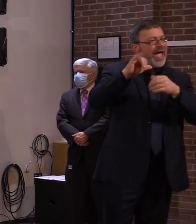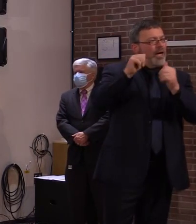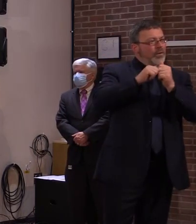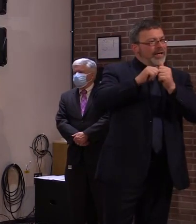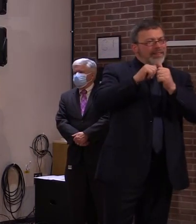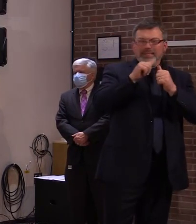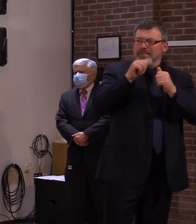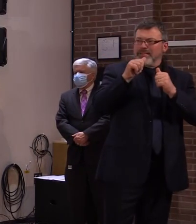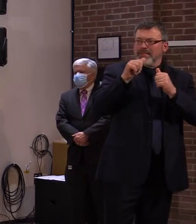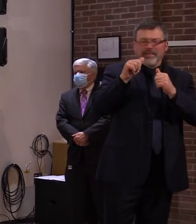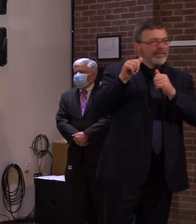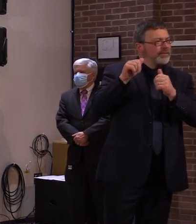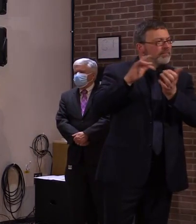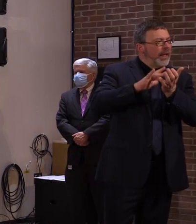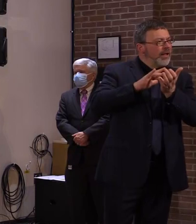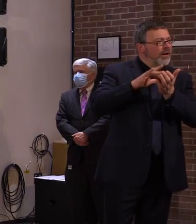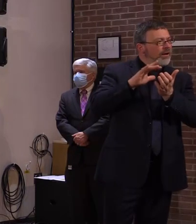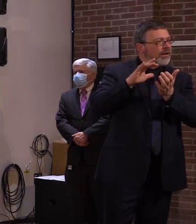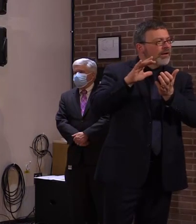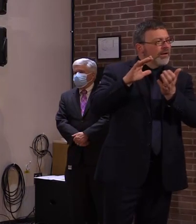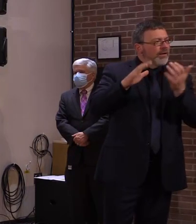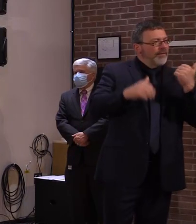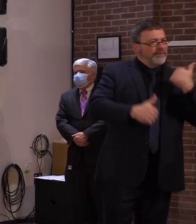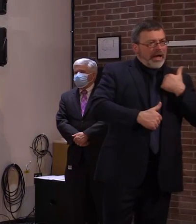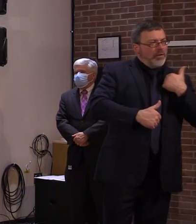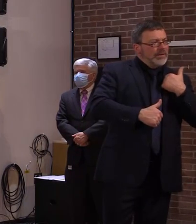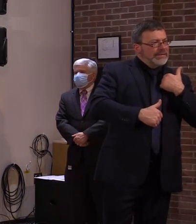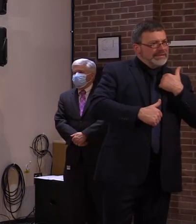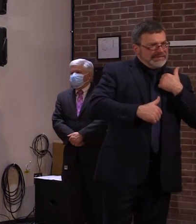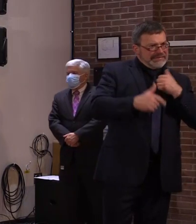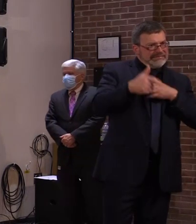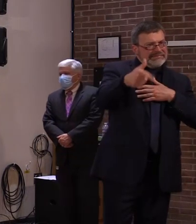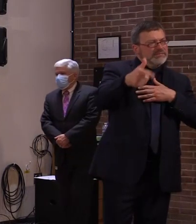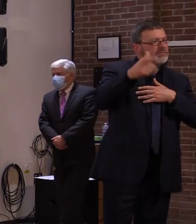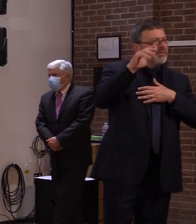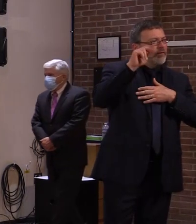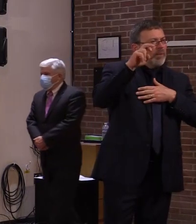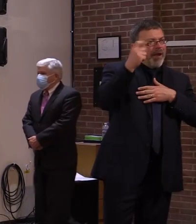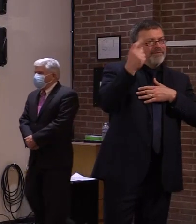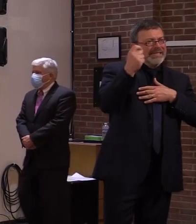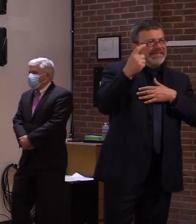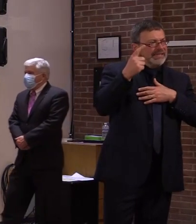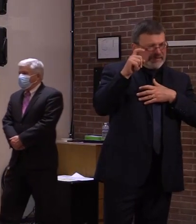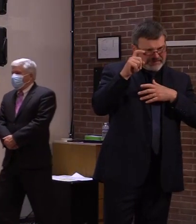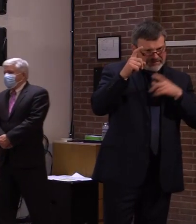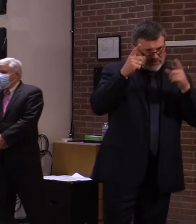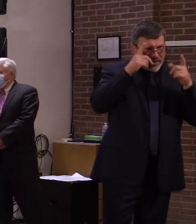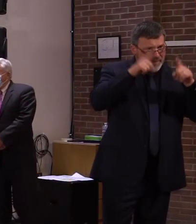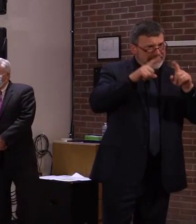Veterans Day either. But we'll be back at it on Friday and Saturday, correct?